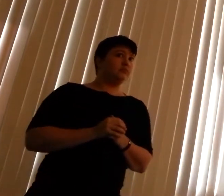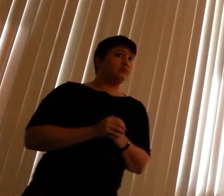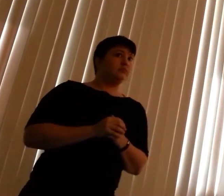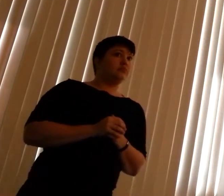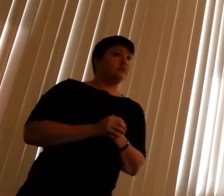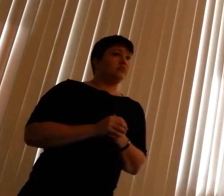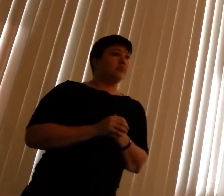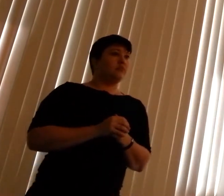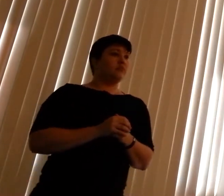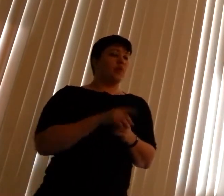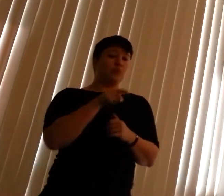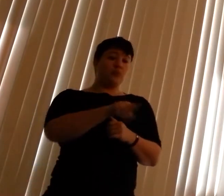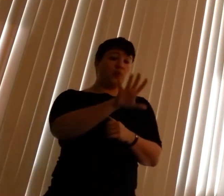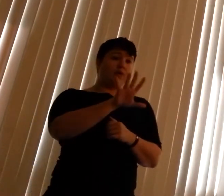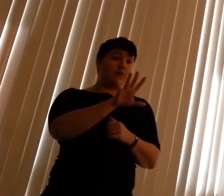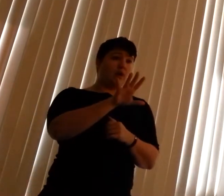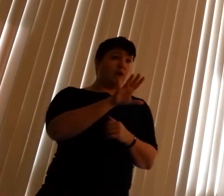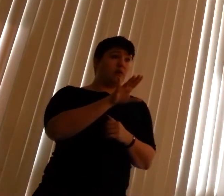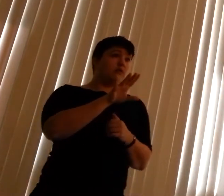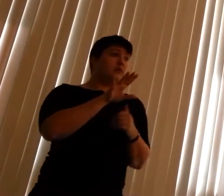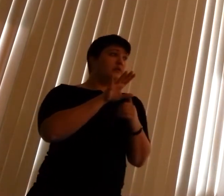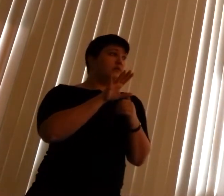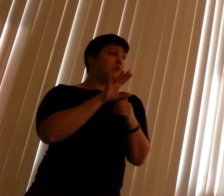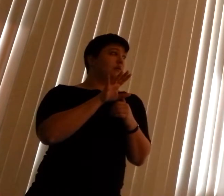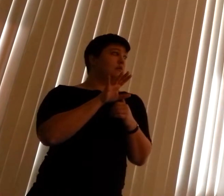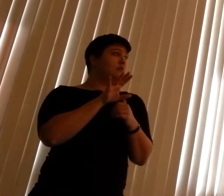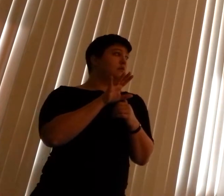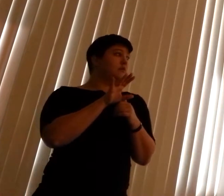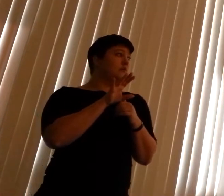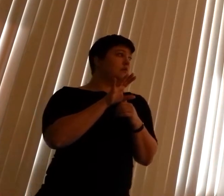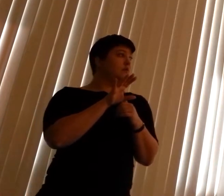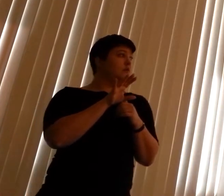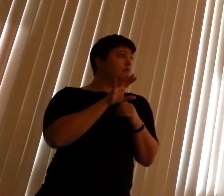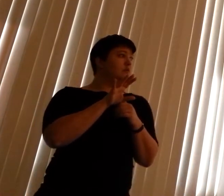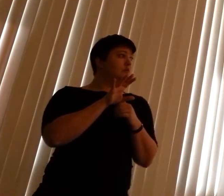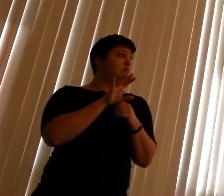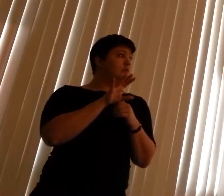0.5 qualies, we can say,